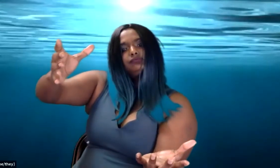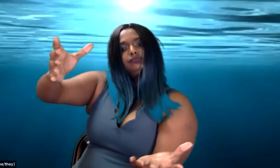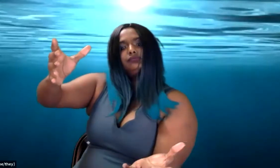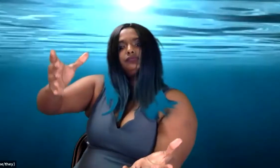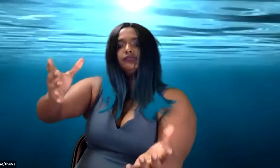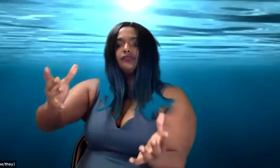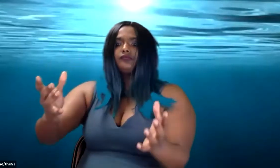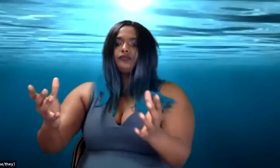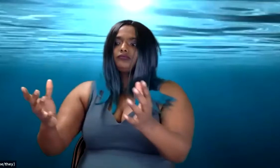Pour it into a pot,